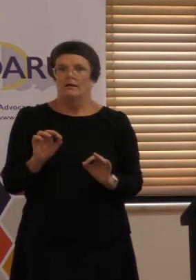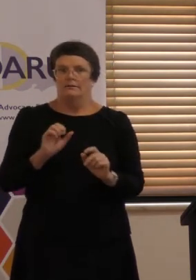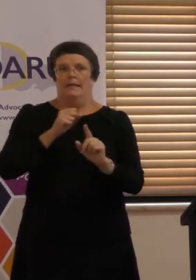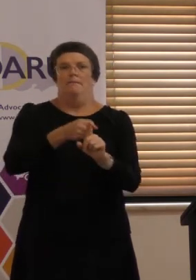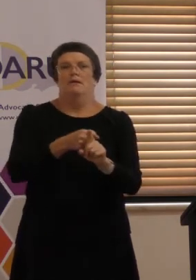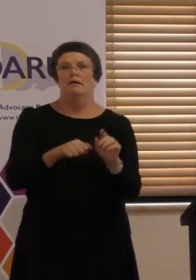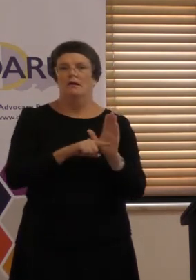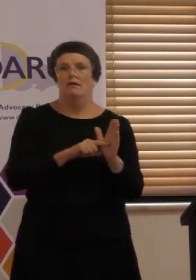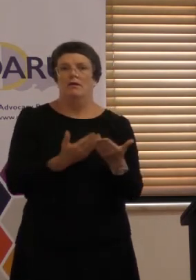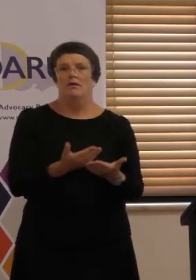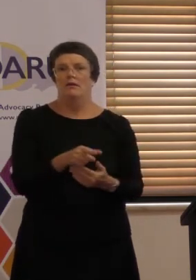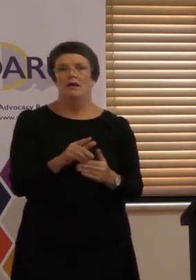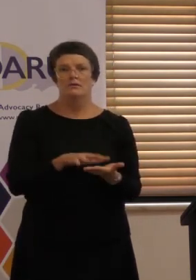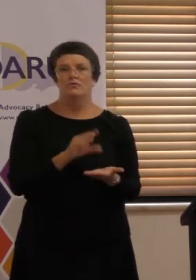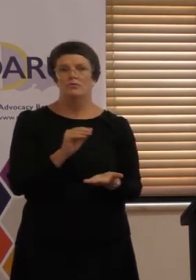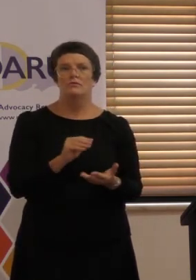difficult.